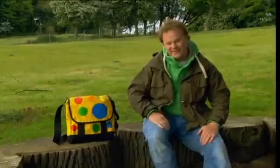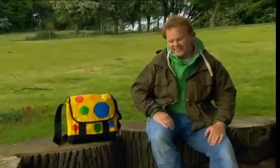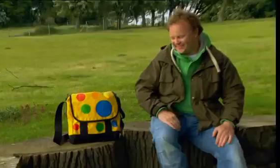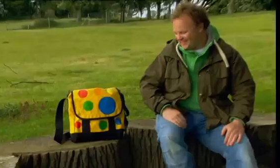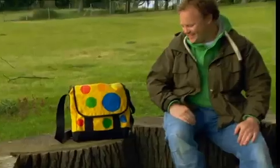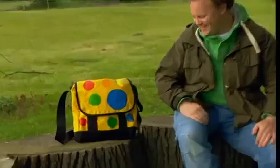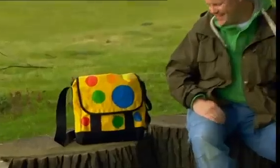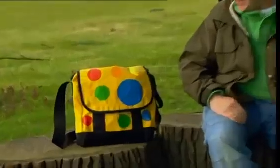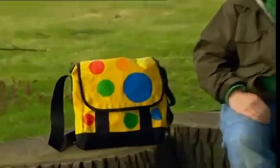goes.